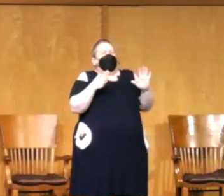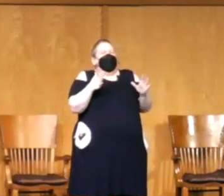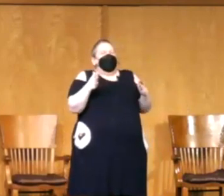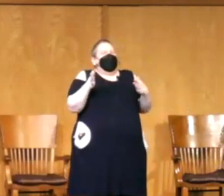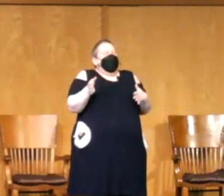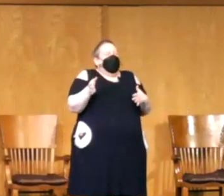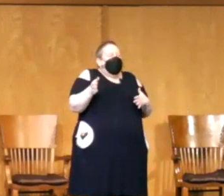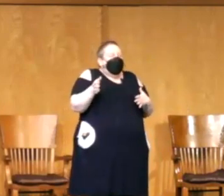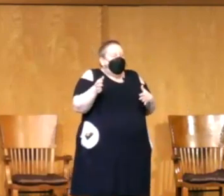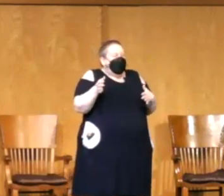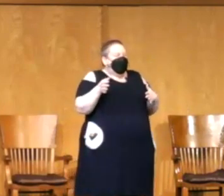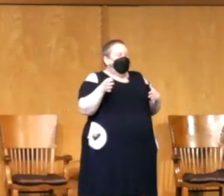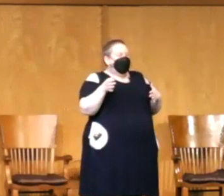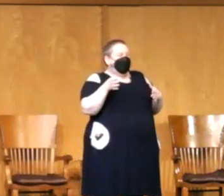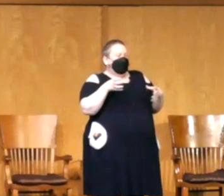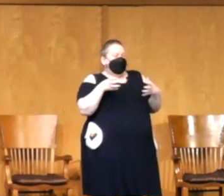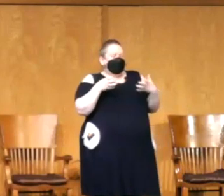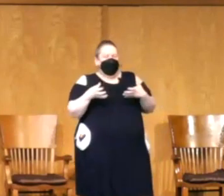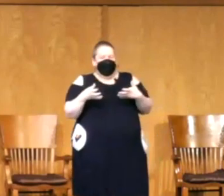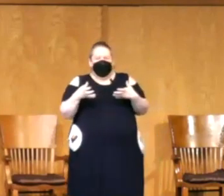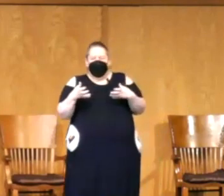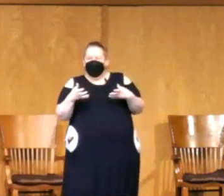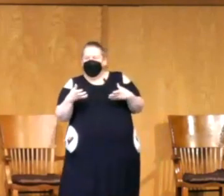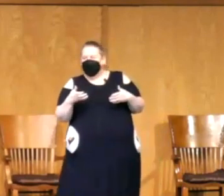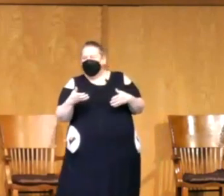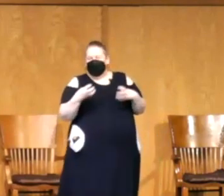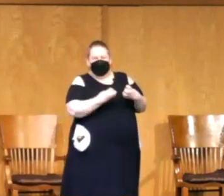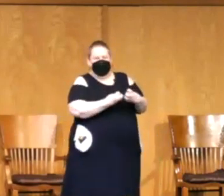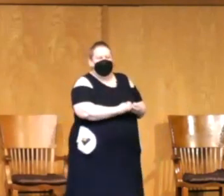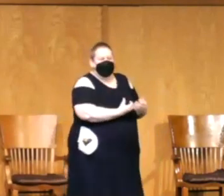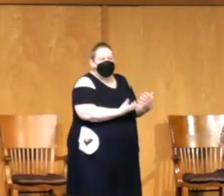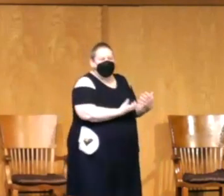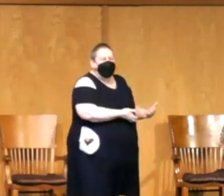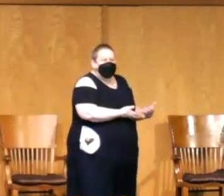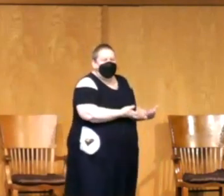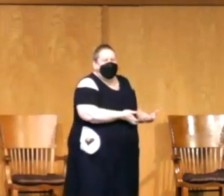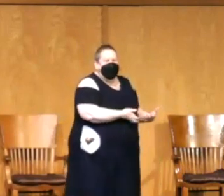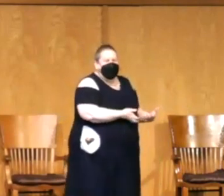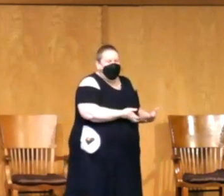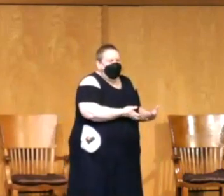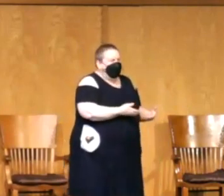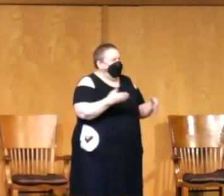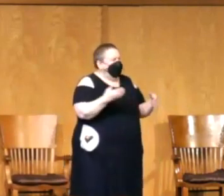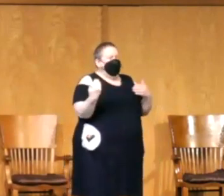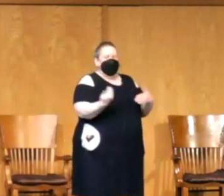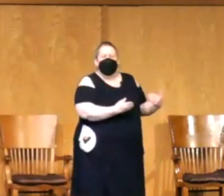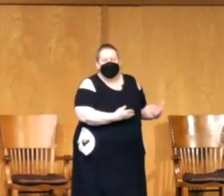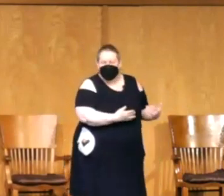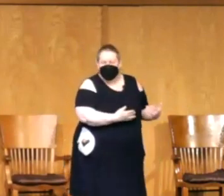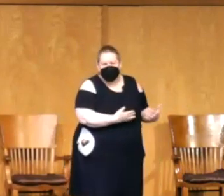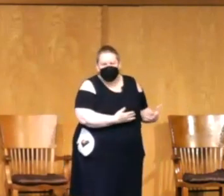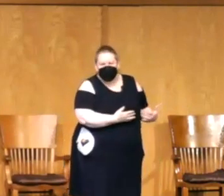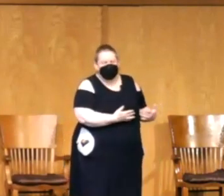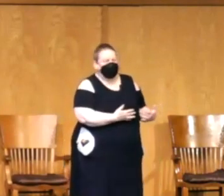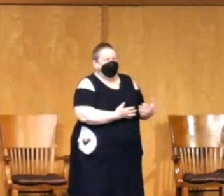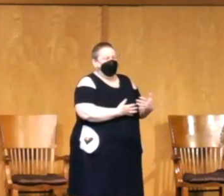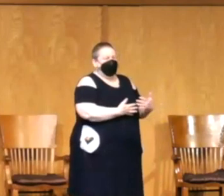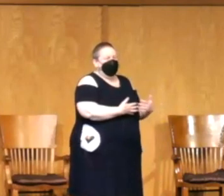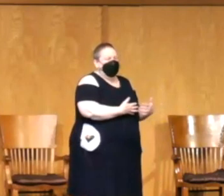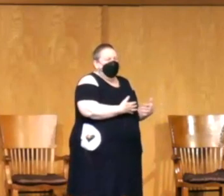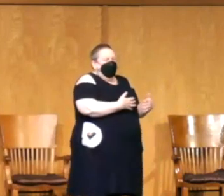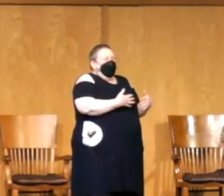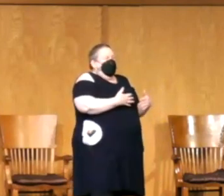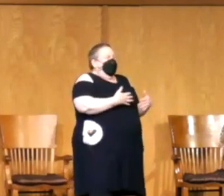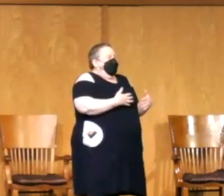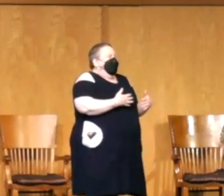I couldn't understand it because to be a taco, you have to have seasonings and spices, right? So already it's not 100%